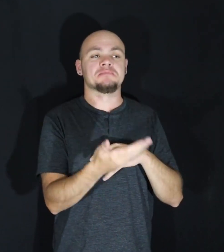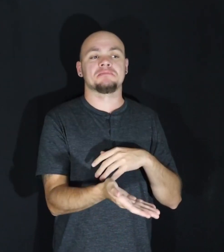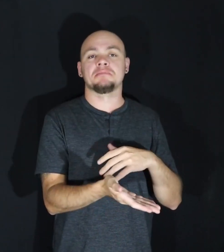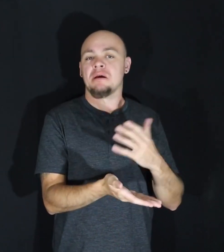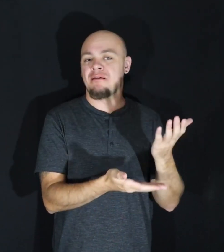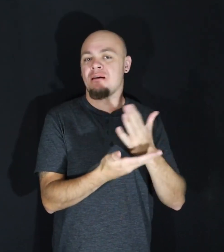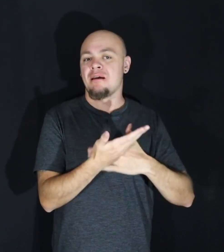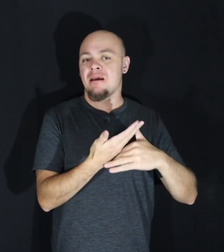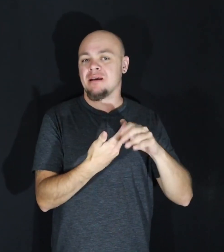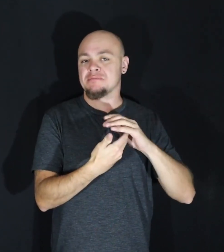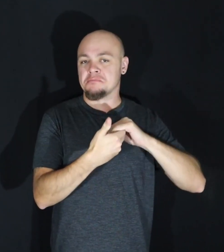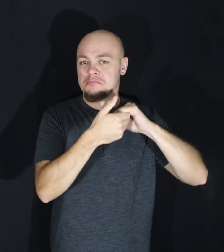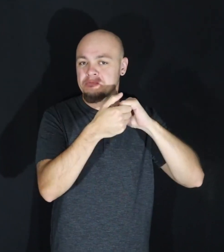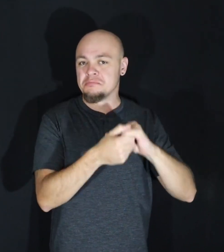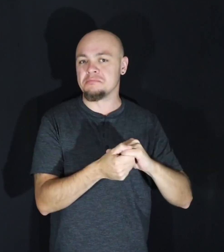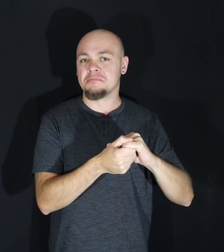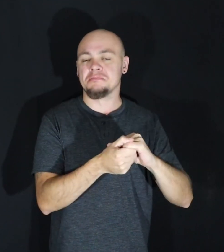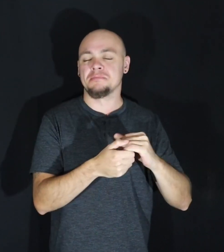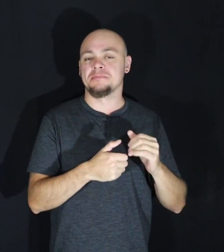his.